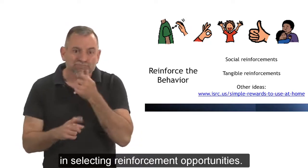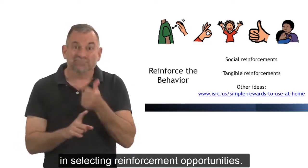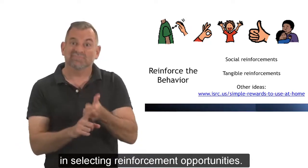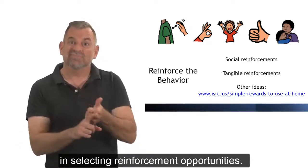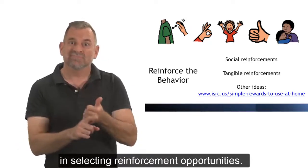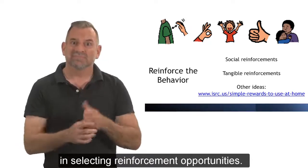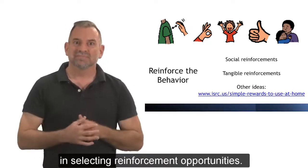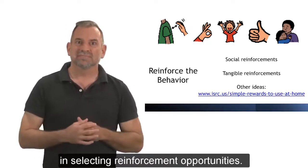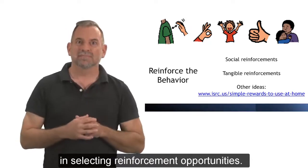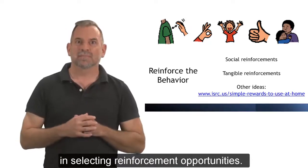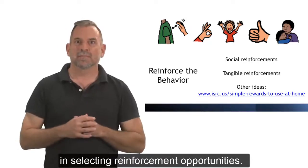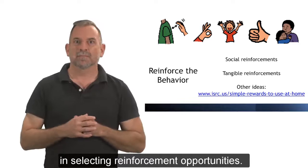opportunities.